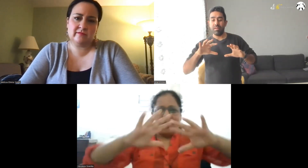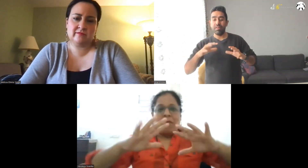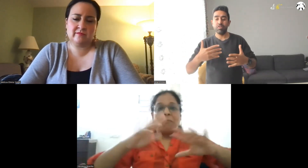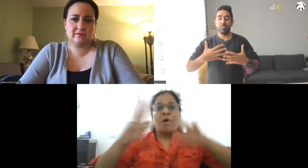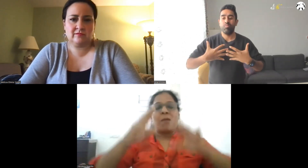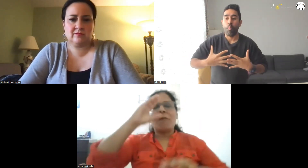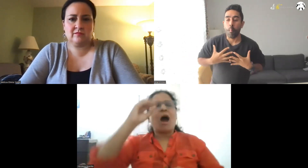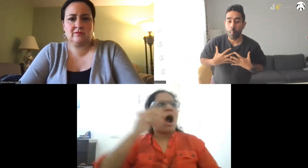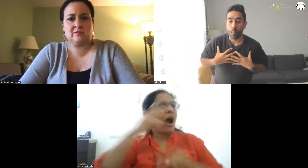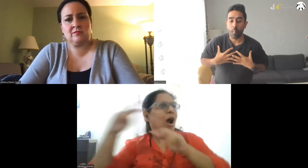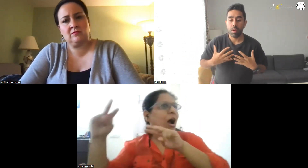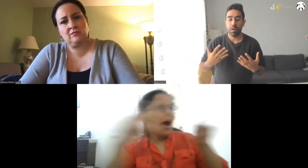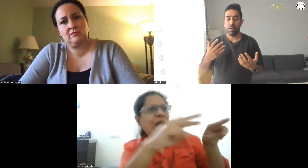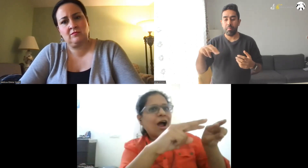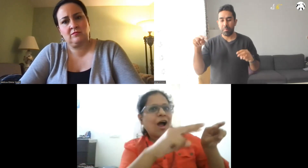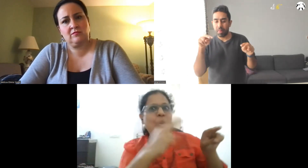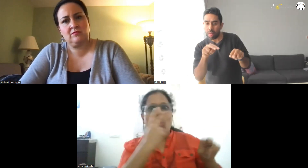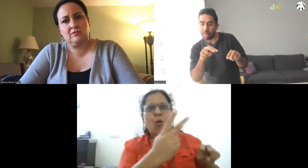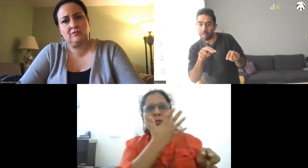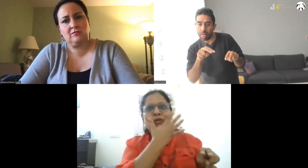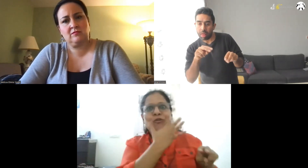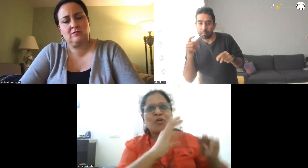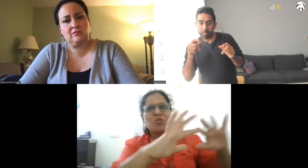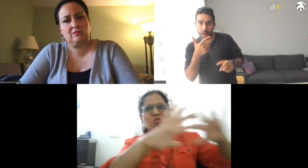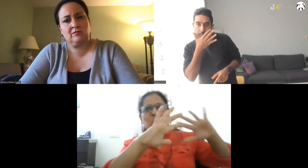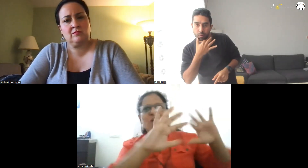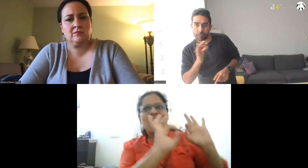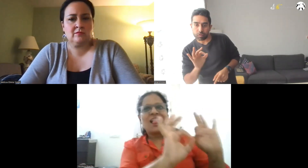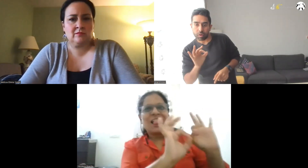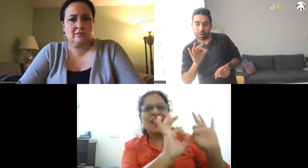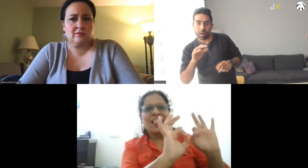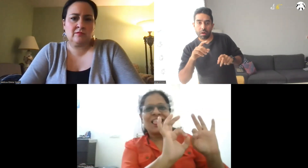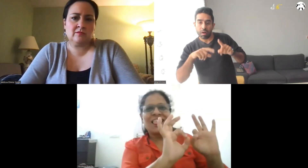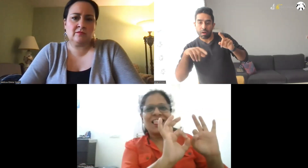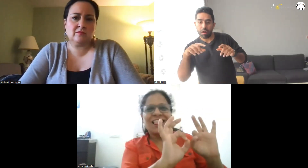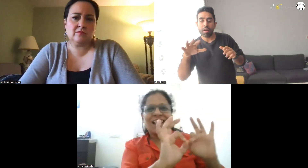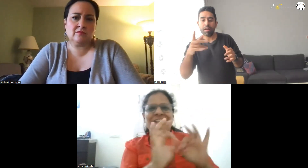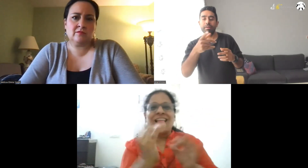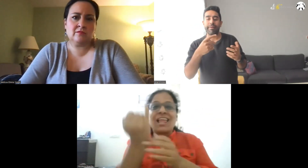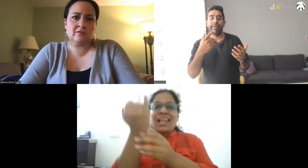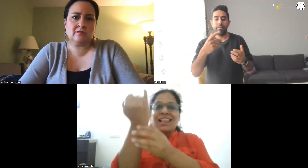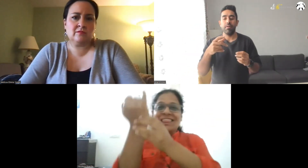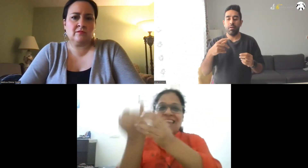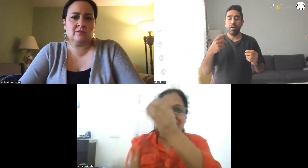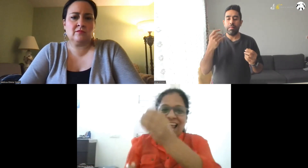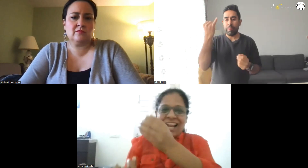So few people have a good posture of the hips, or the figure is quite good. Yeah.